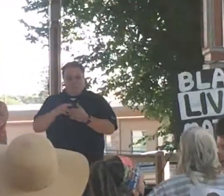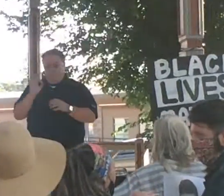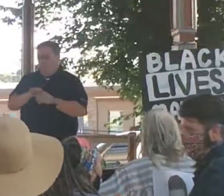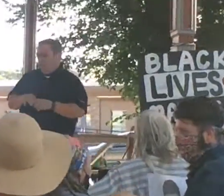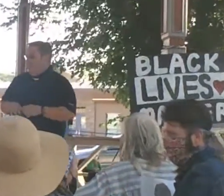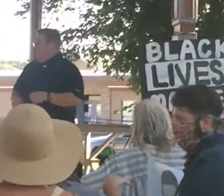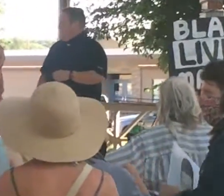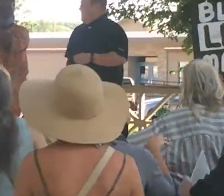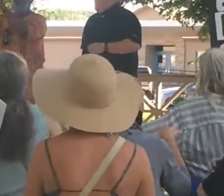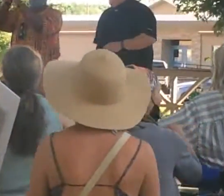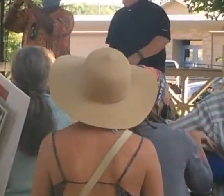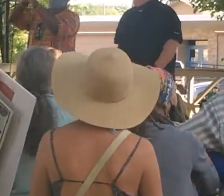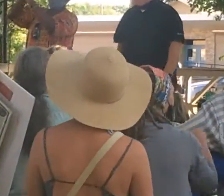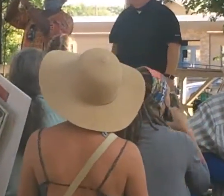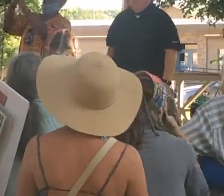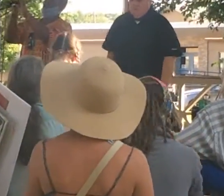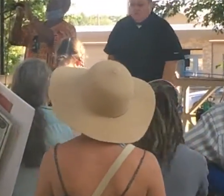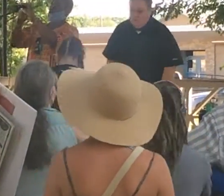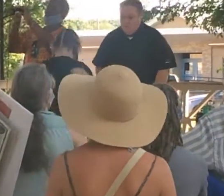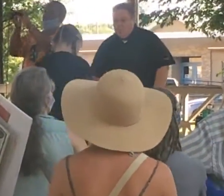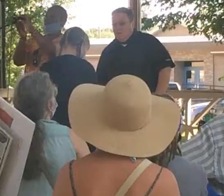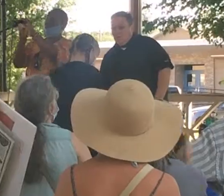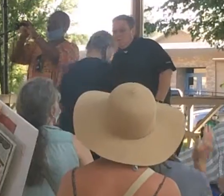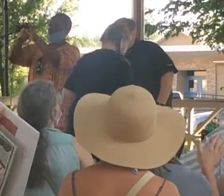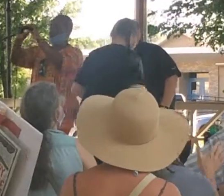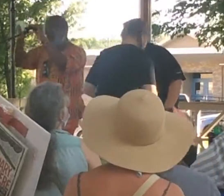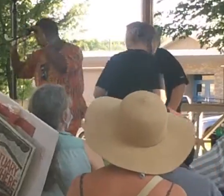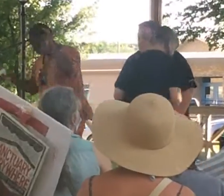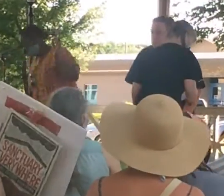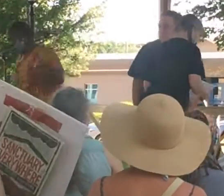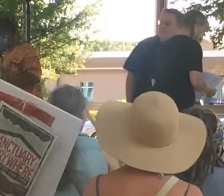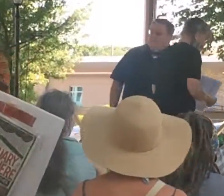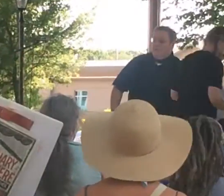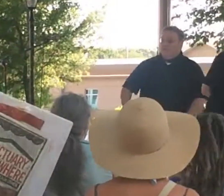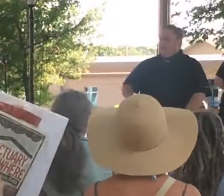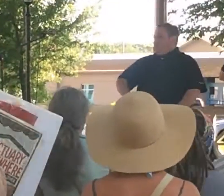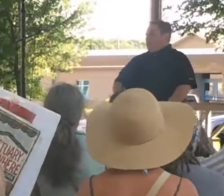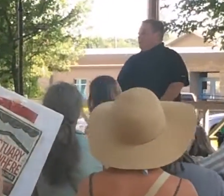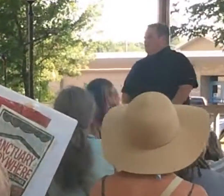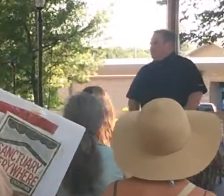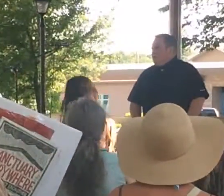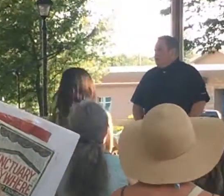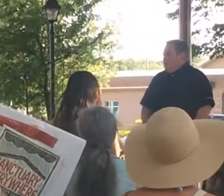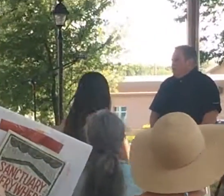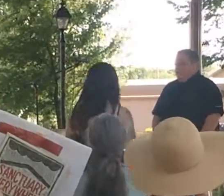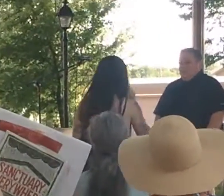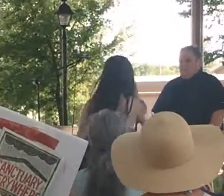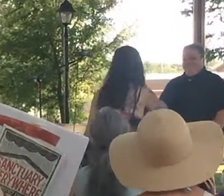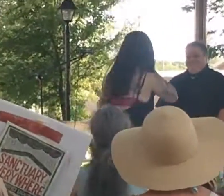Okay, now we'll drop the mic and we'll get our next speaker up here, Makane Makasone, to the spot. Youth team! Makane!